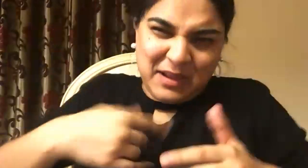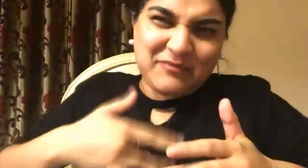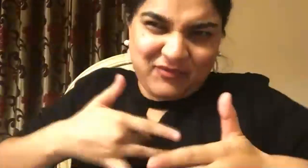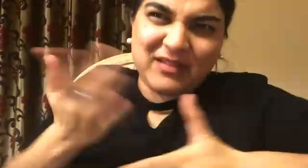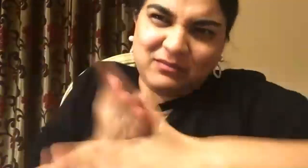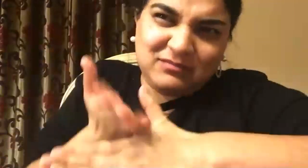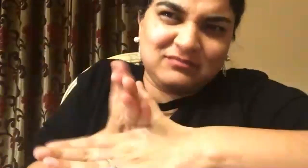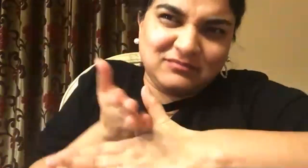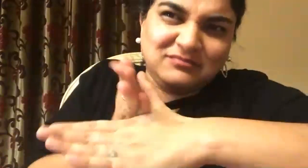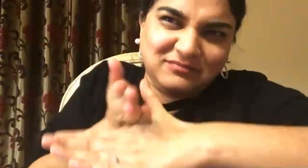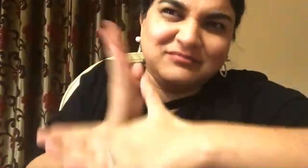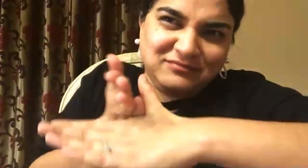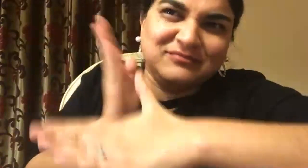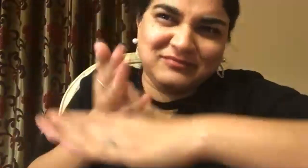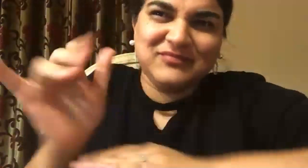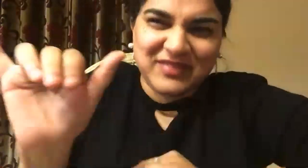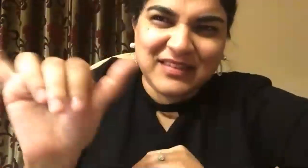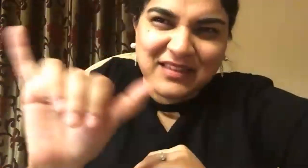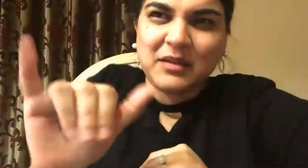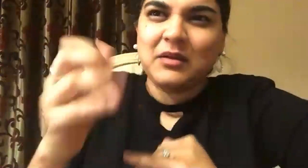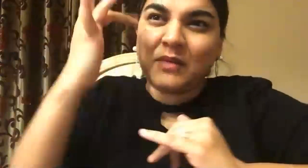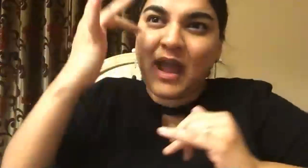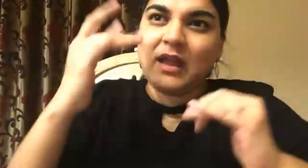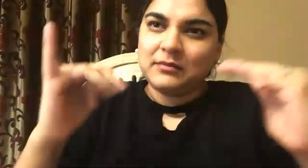SSPs. Yeah, that's something that's kind of been bothering me.